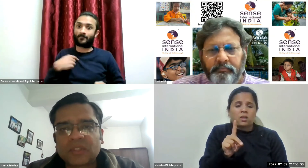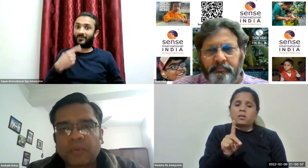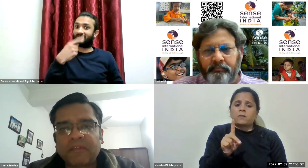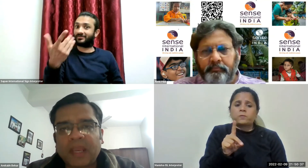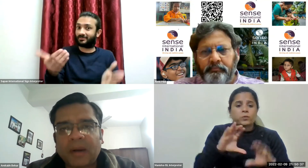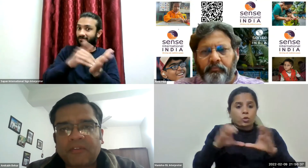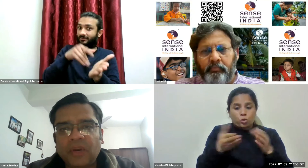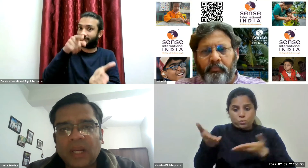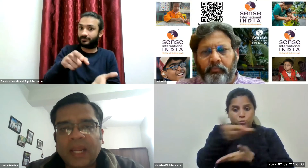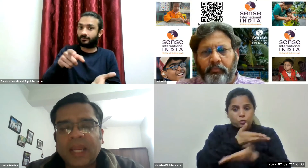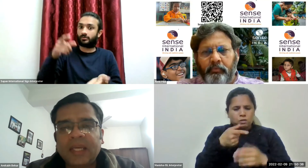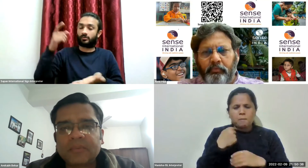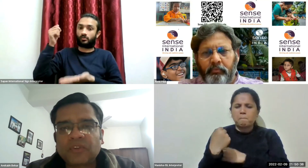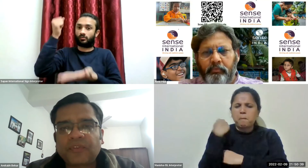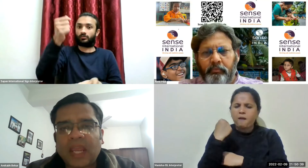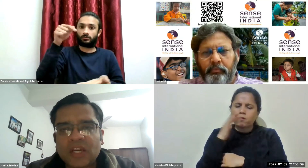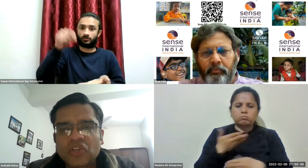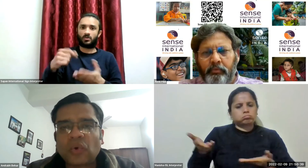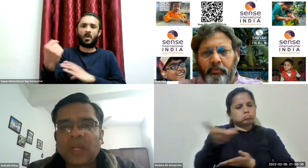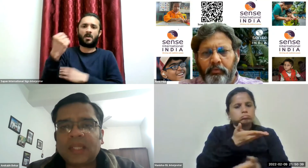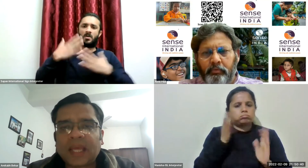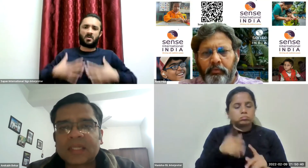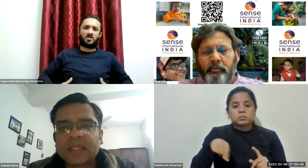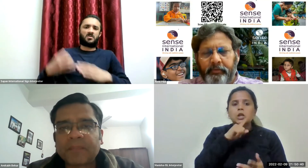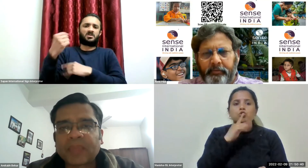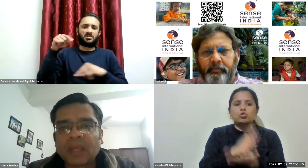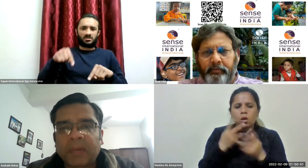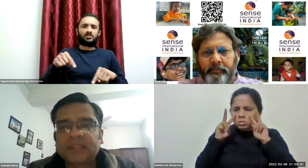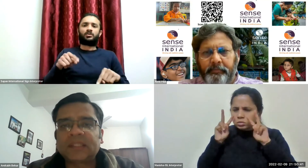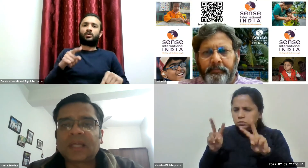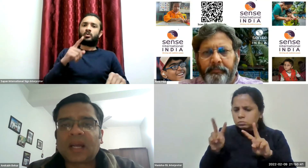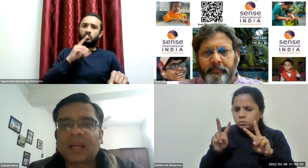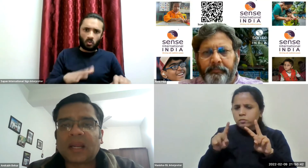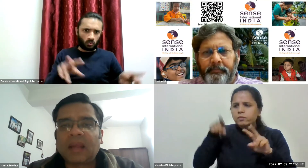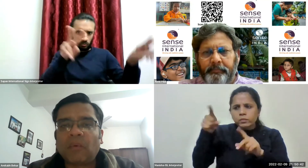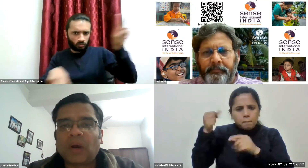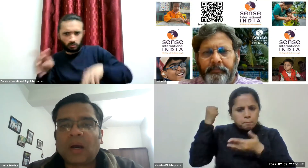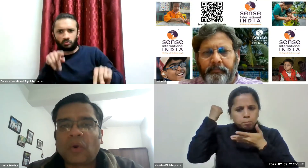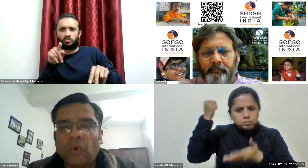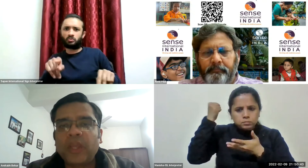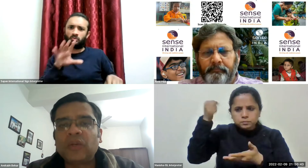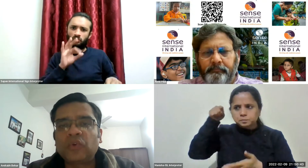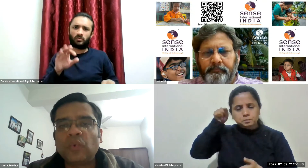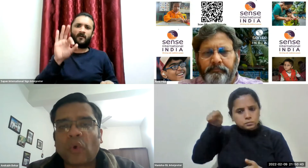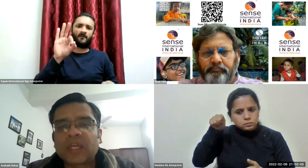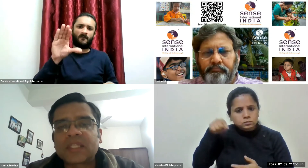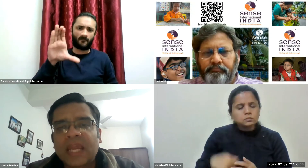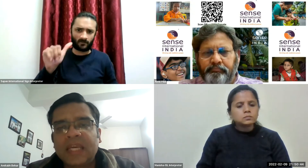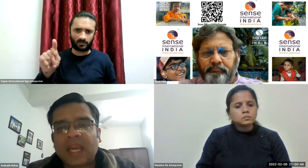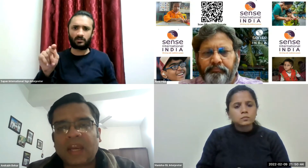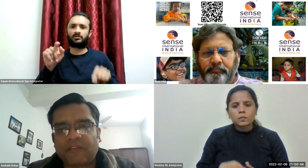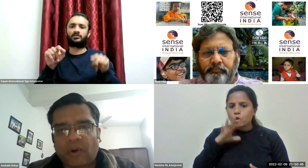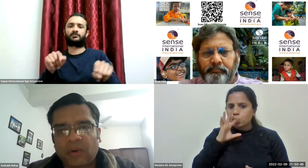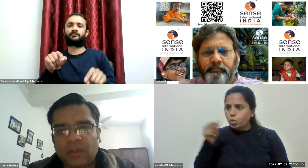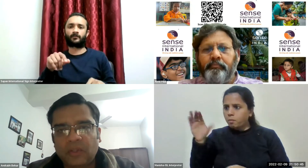group like this is going to be very powerful in terms of ensuring that budgets are going to what it